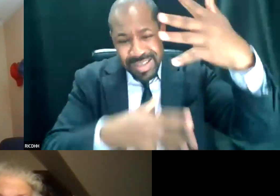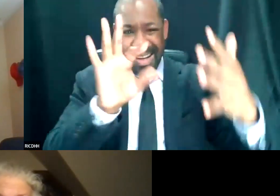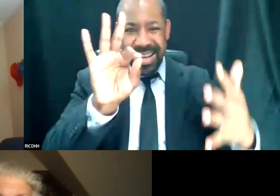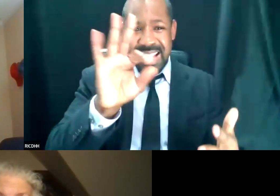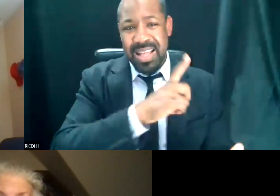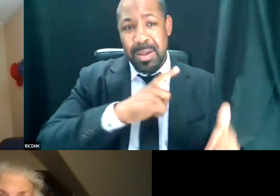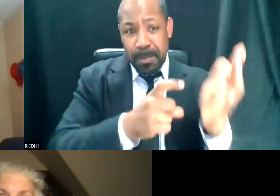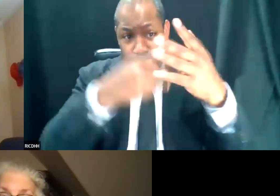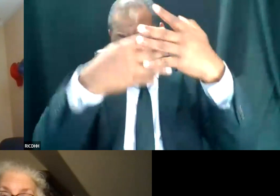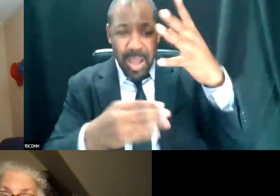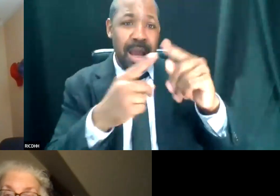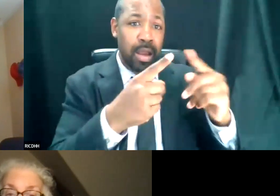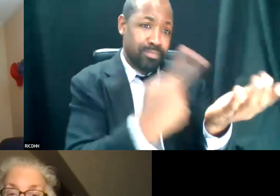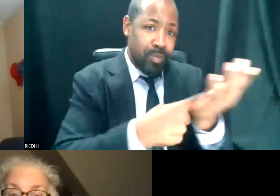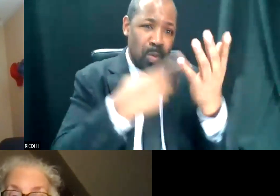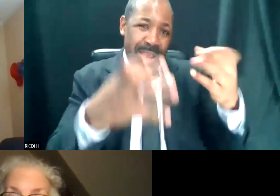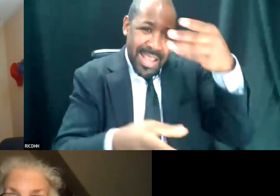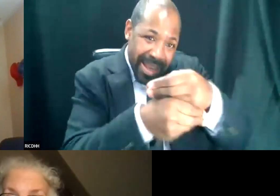RICDDBHH.